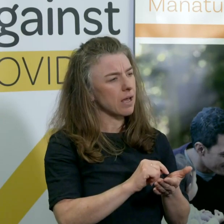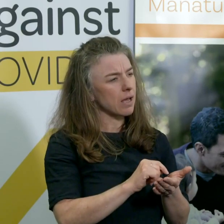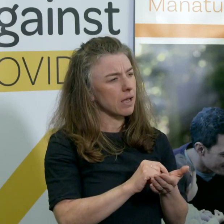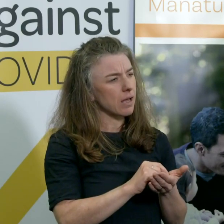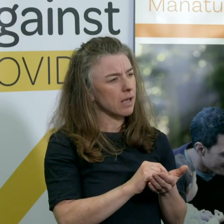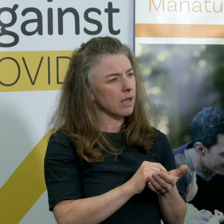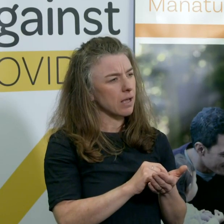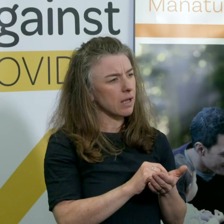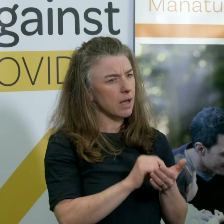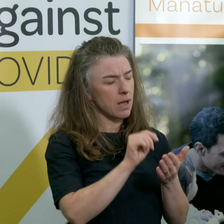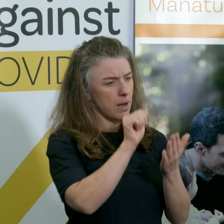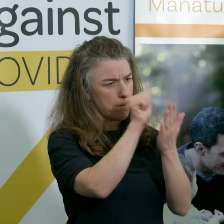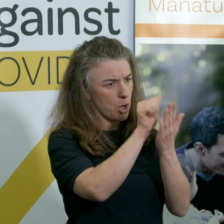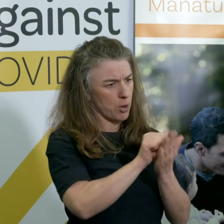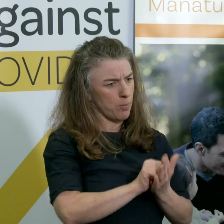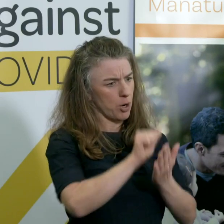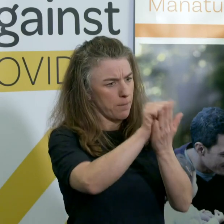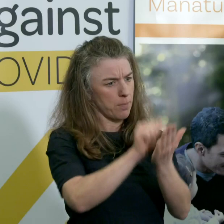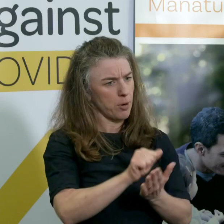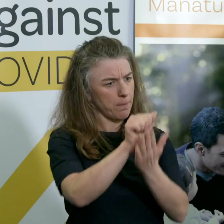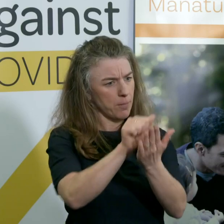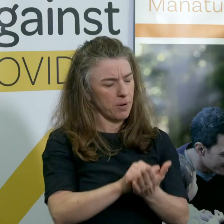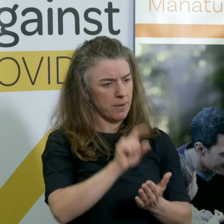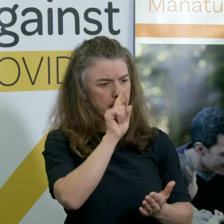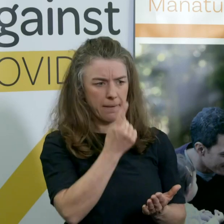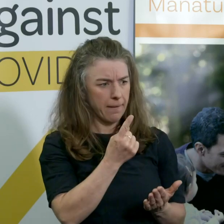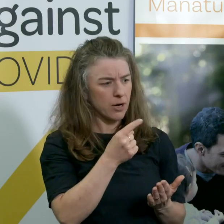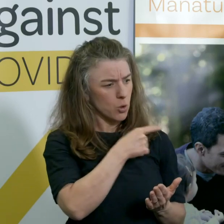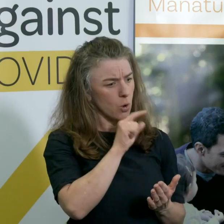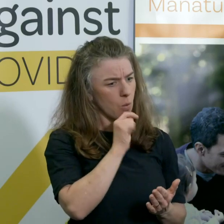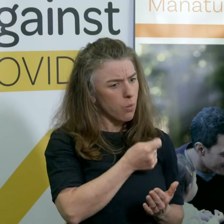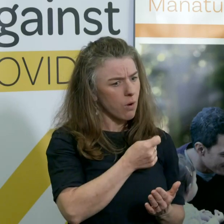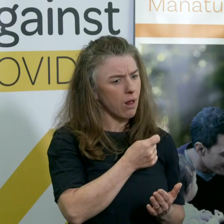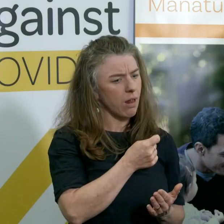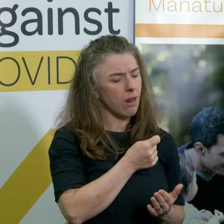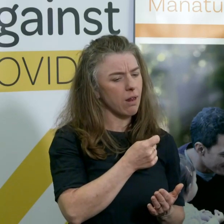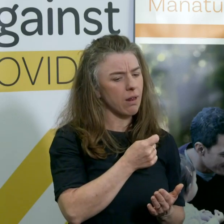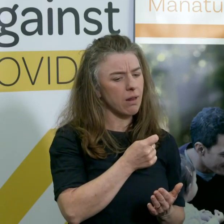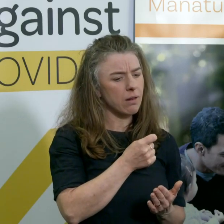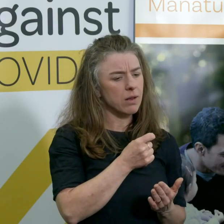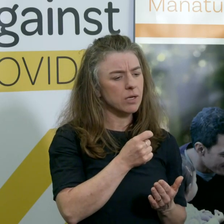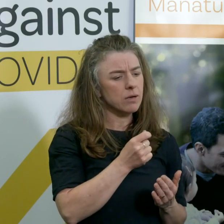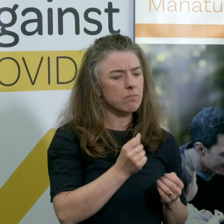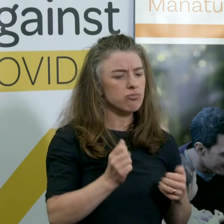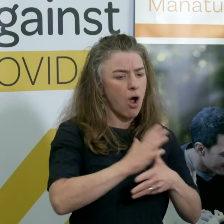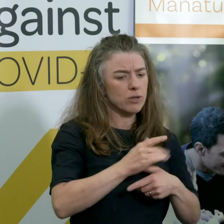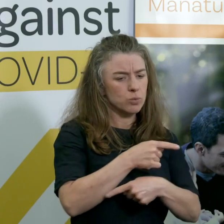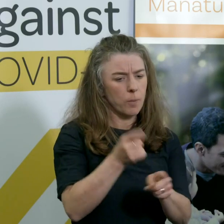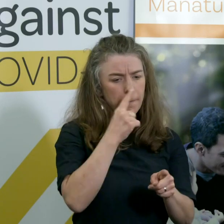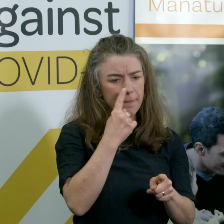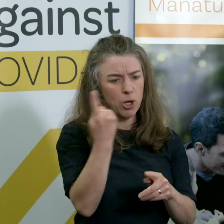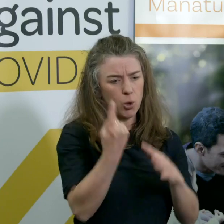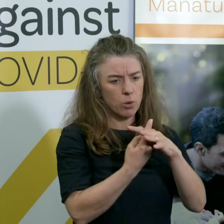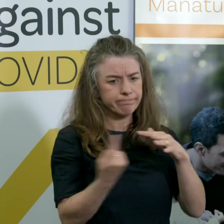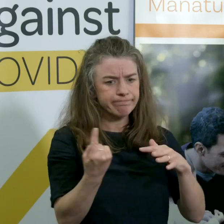almost all of the segments were blocked out. Is there going to be any kind of like a triage for sort of people who are in self-isolation and really need the